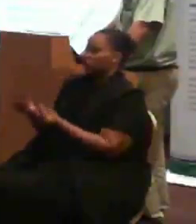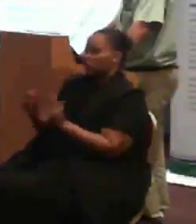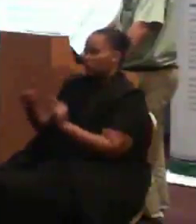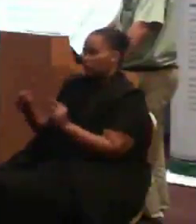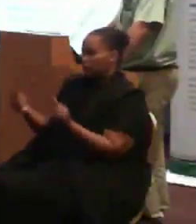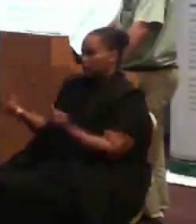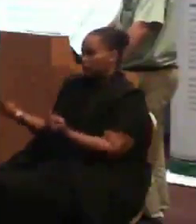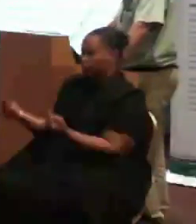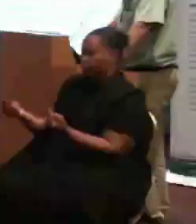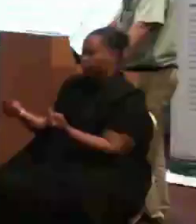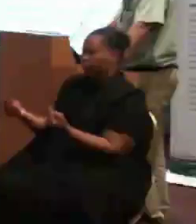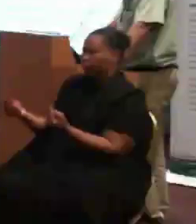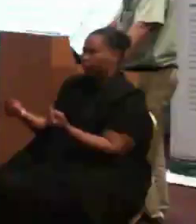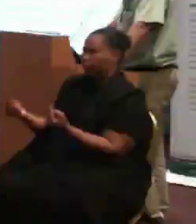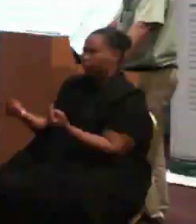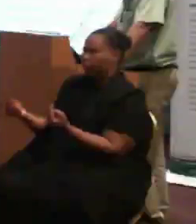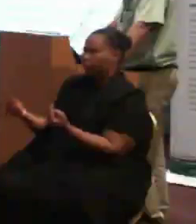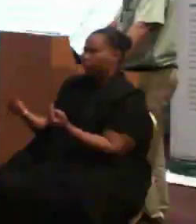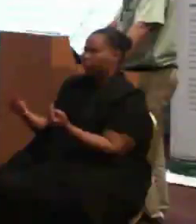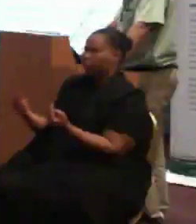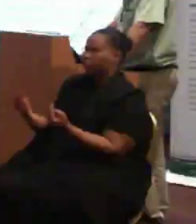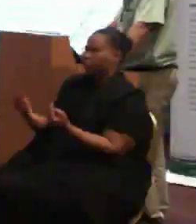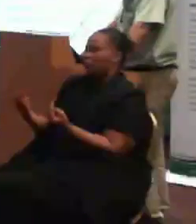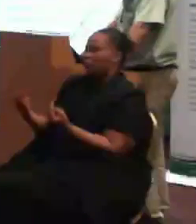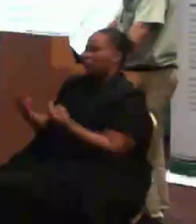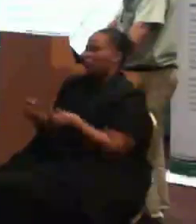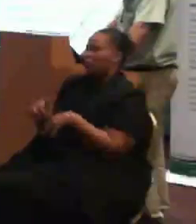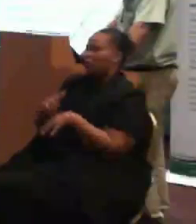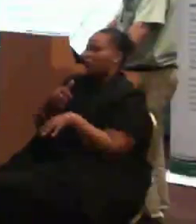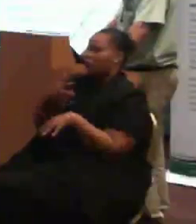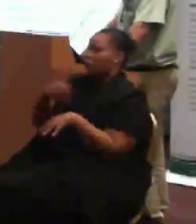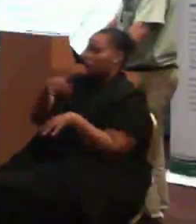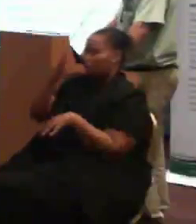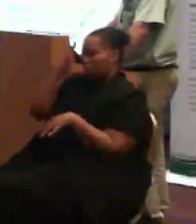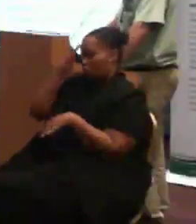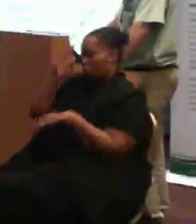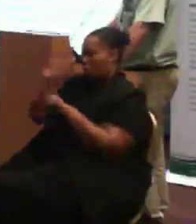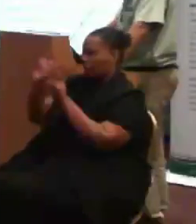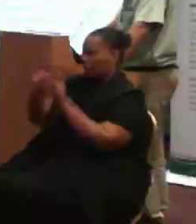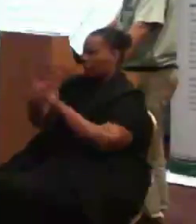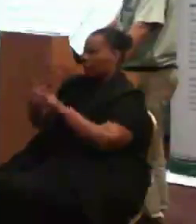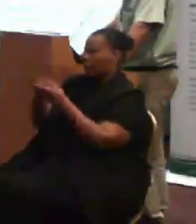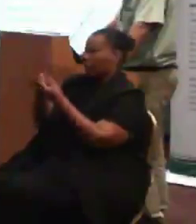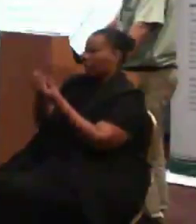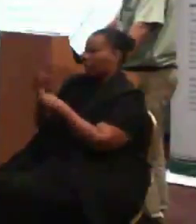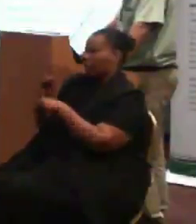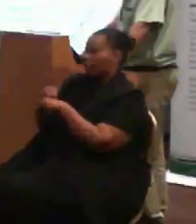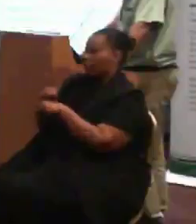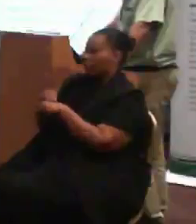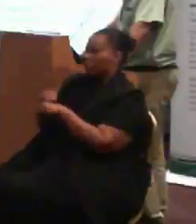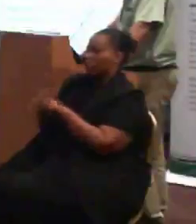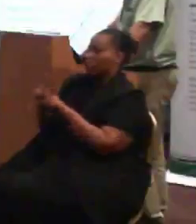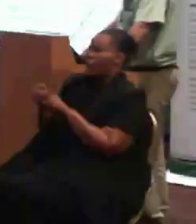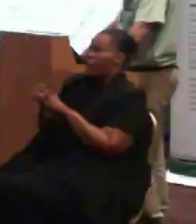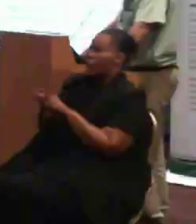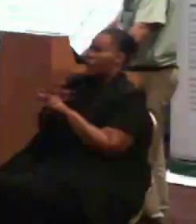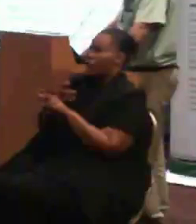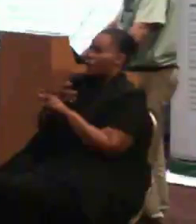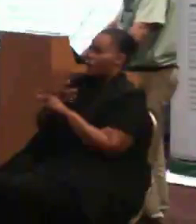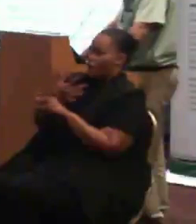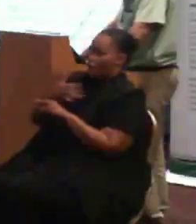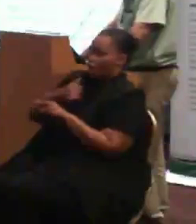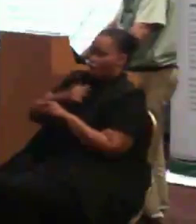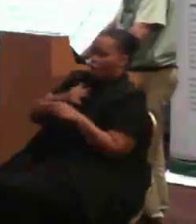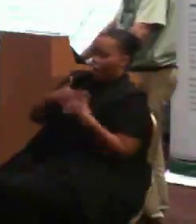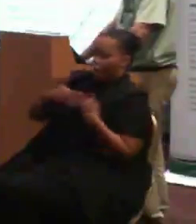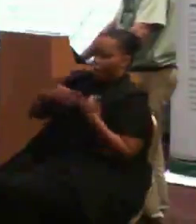Agriculture is not ignorance towards Eskom's financial challenges, but we must take our own well-being in